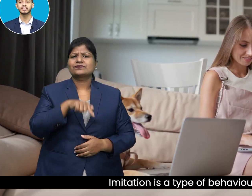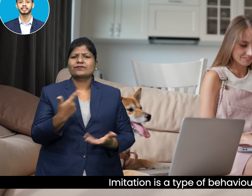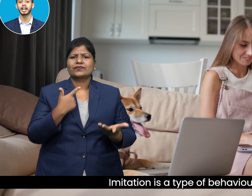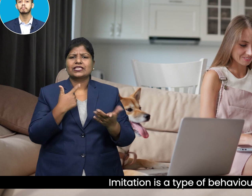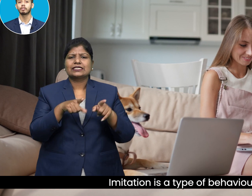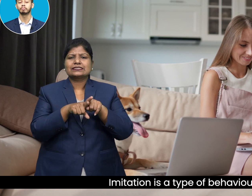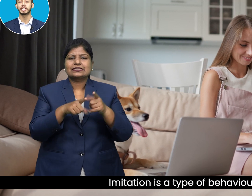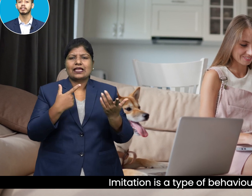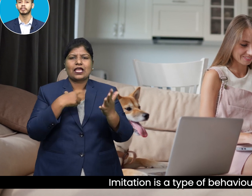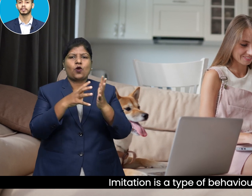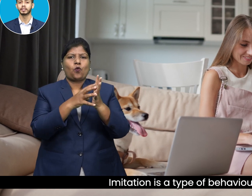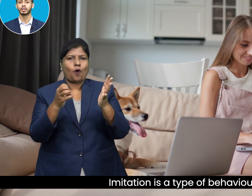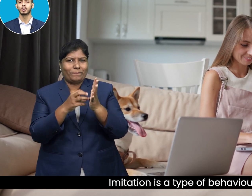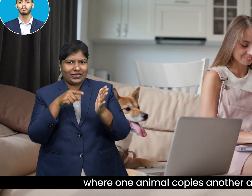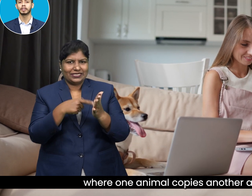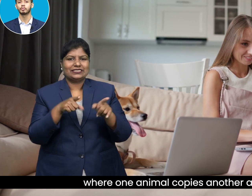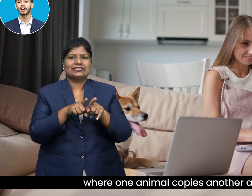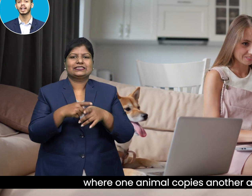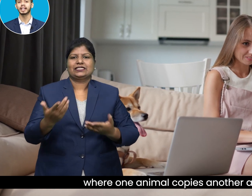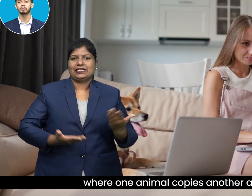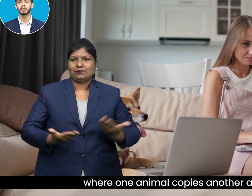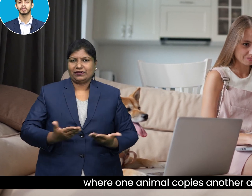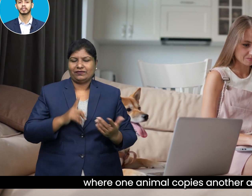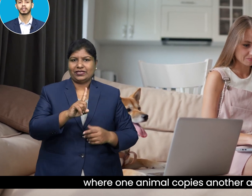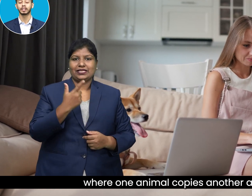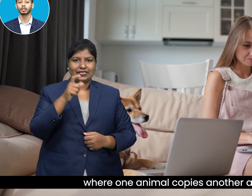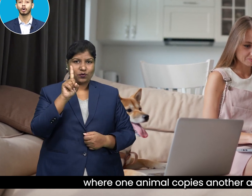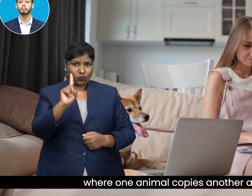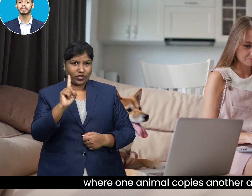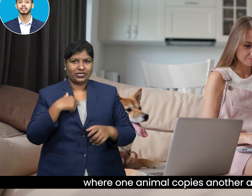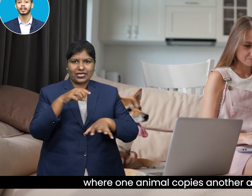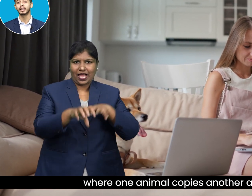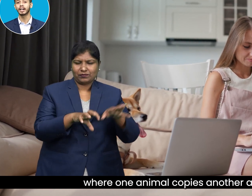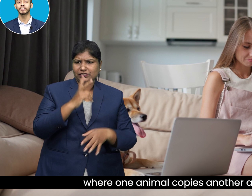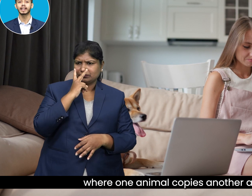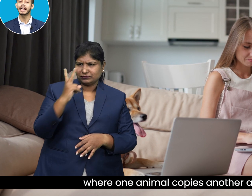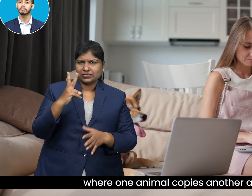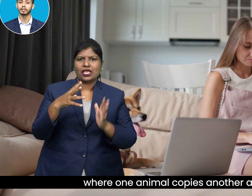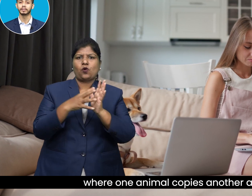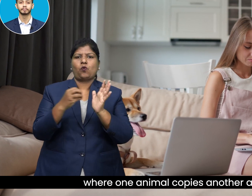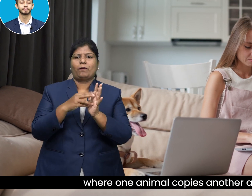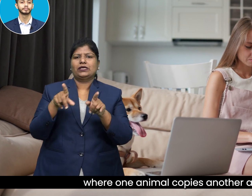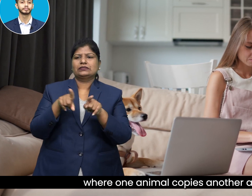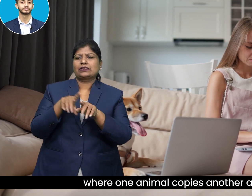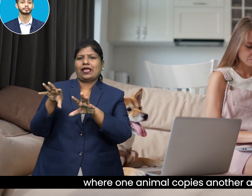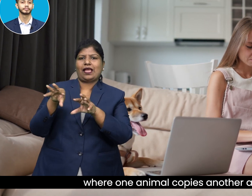Imitation is a type of behavior where one animal copies another animal.